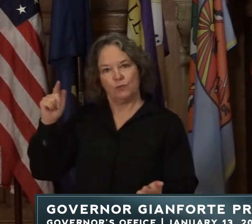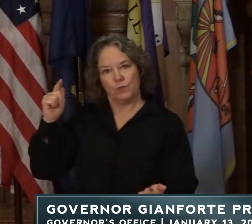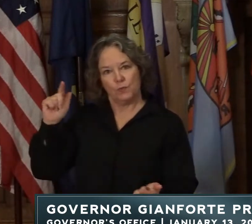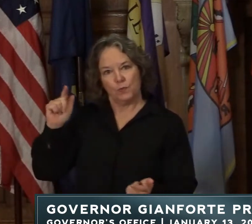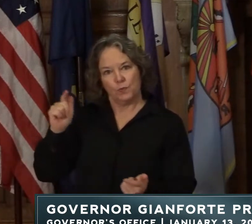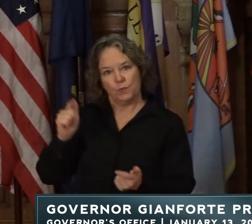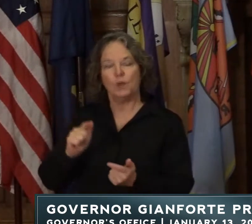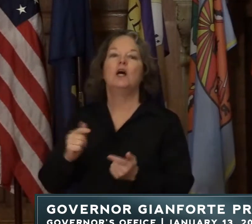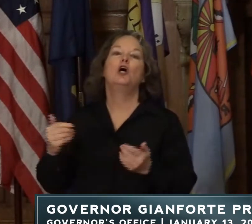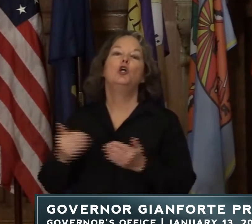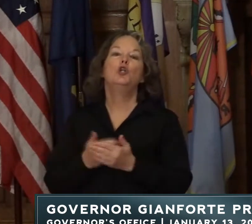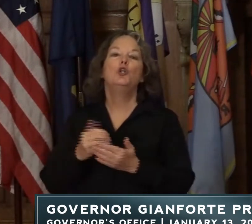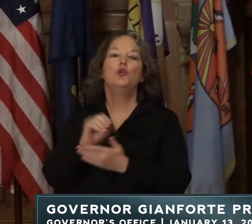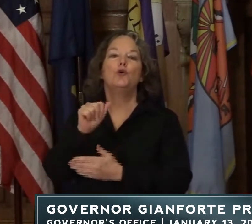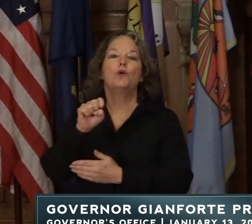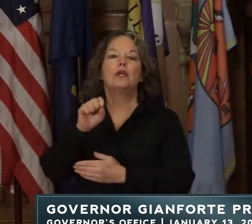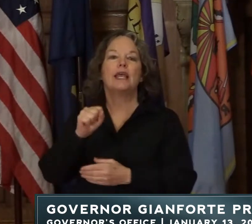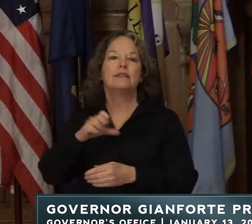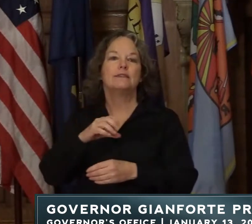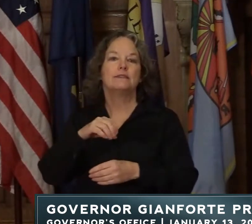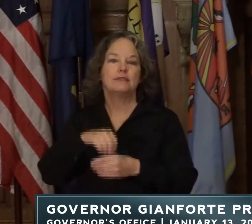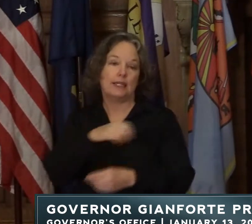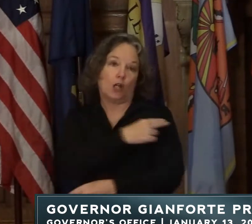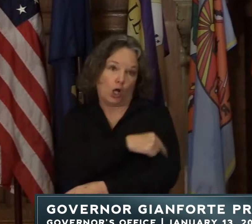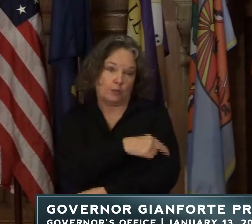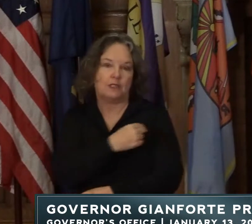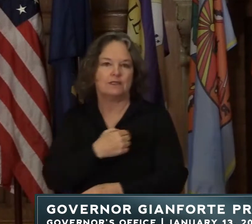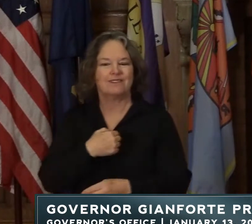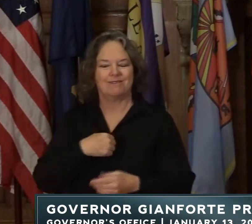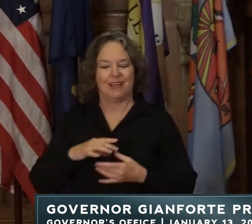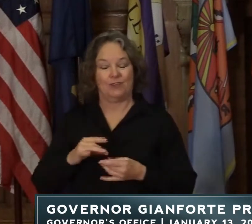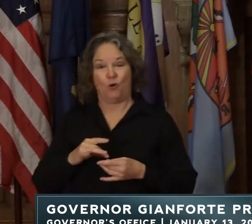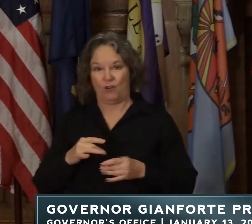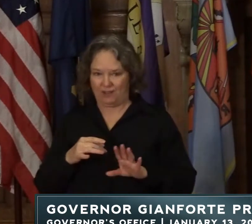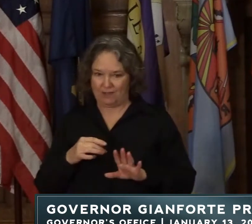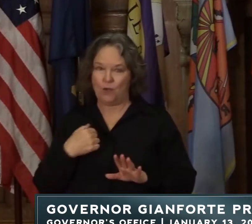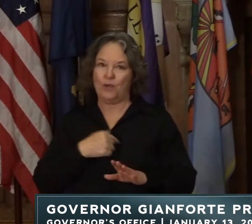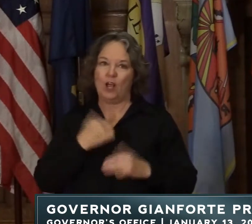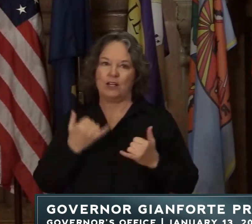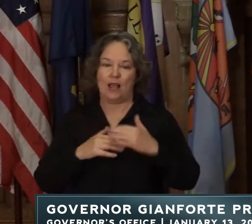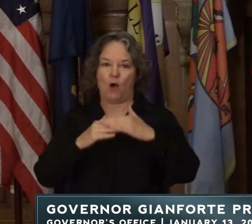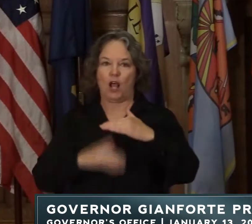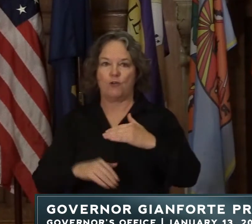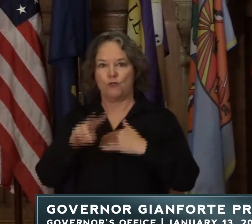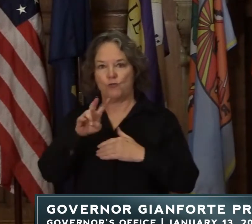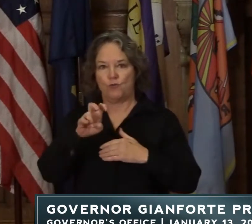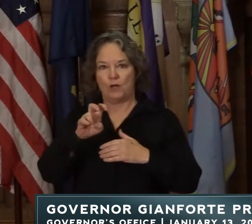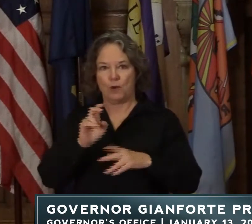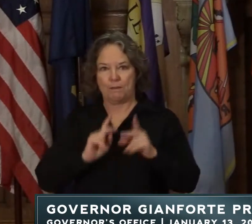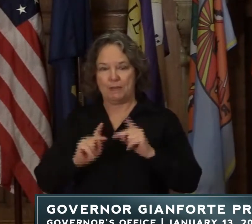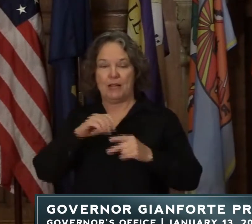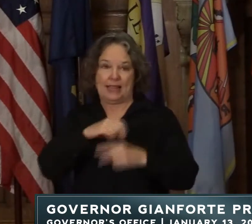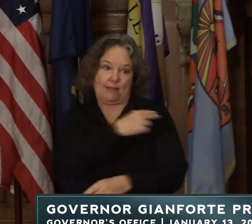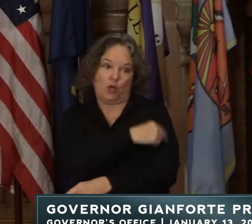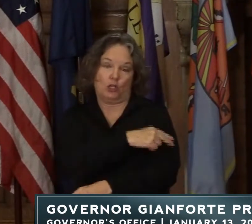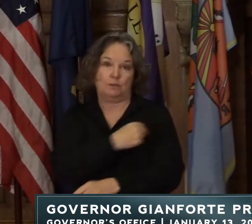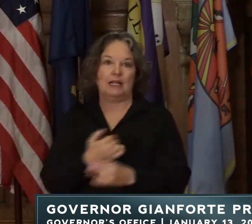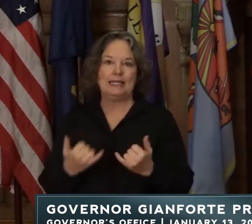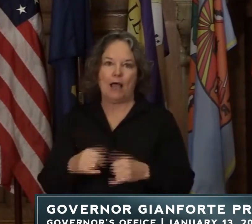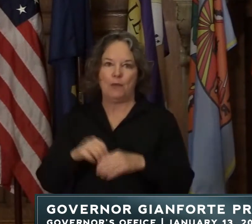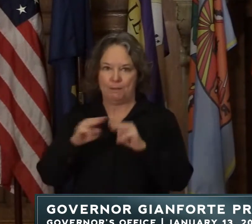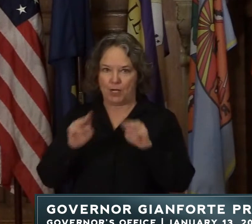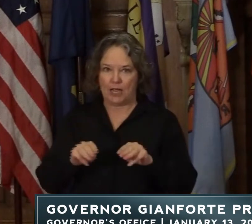in new cases and hospitalizations. I noted in my comments, we're now under 200 people in the hospital in Montana. Now, that